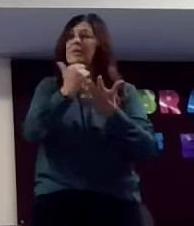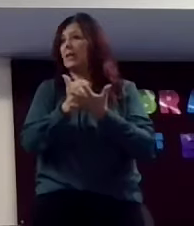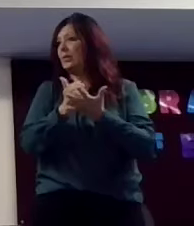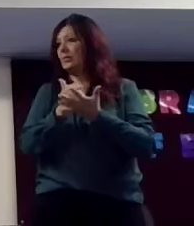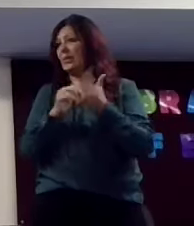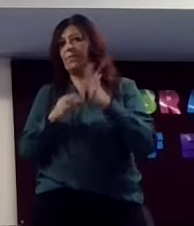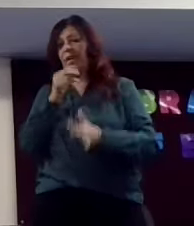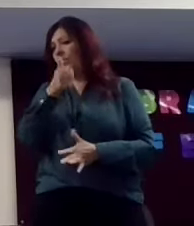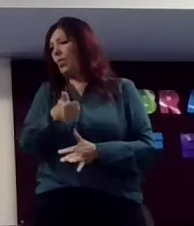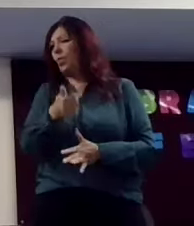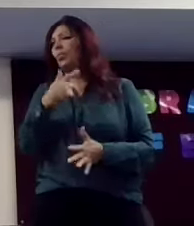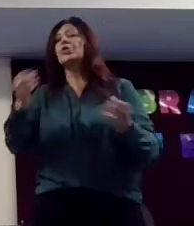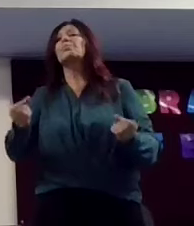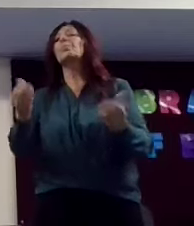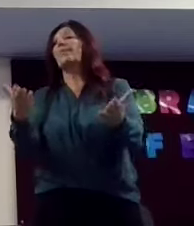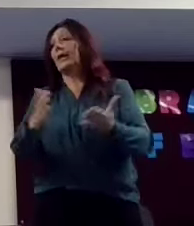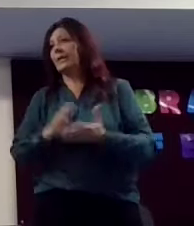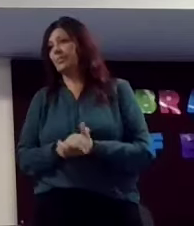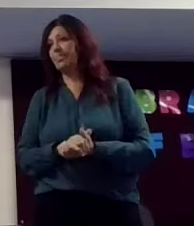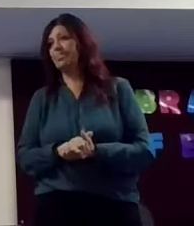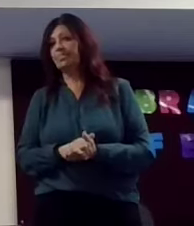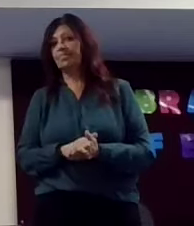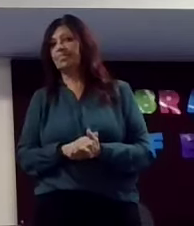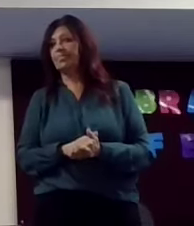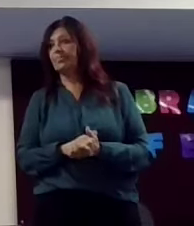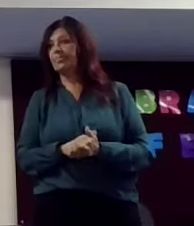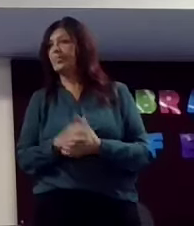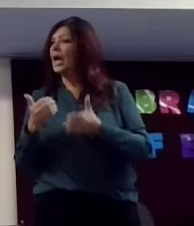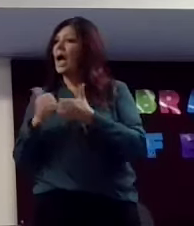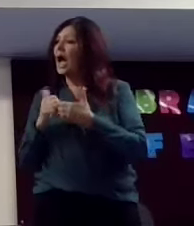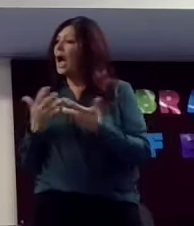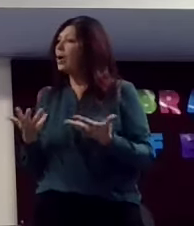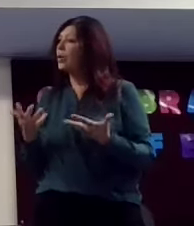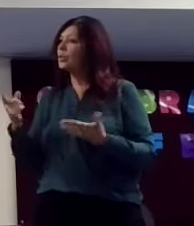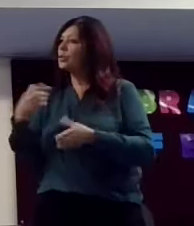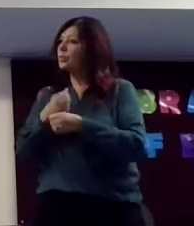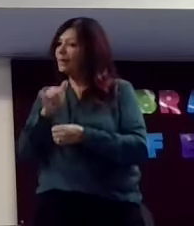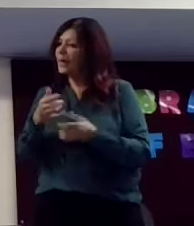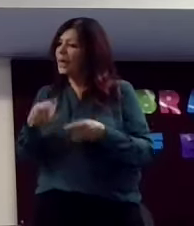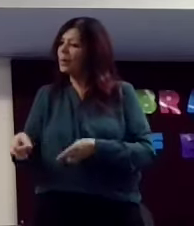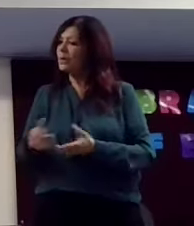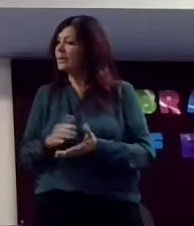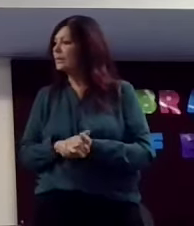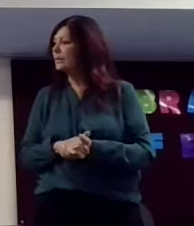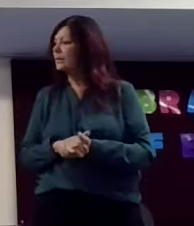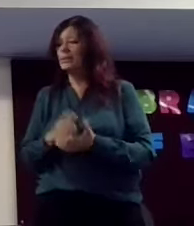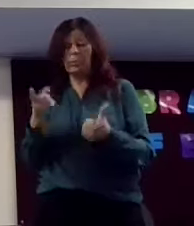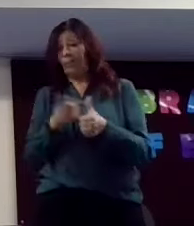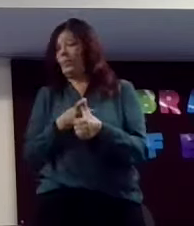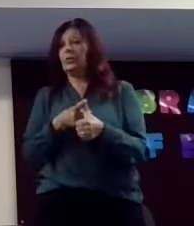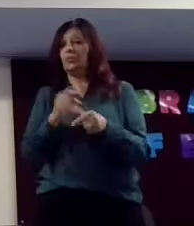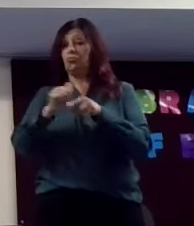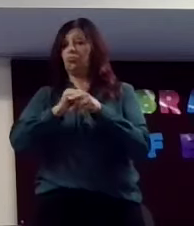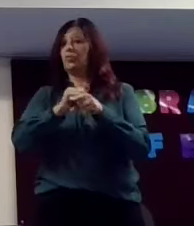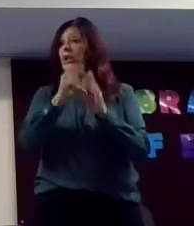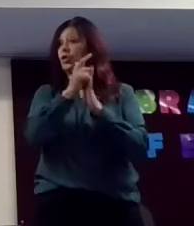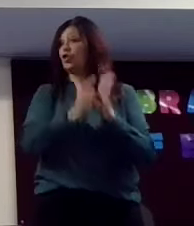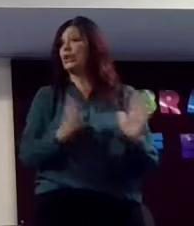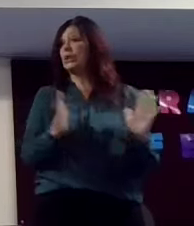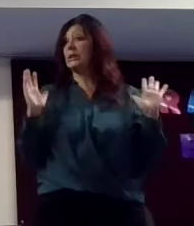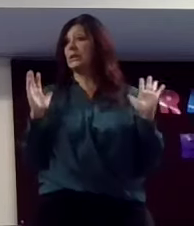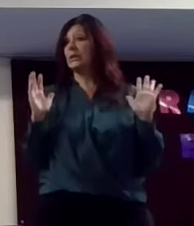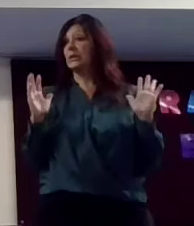and find it on their own. We should be providing those services for them. How would you go about making that happen? Well, first of all, training the